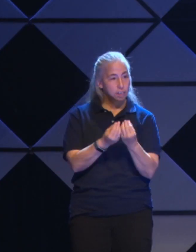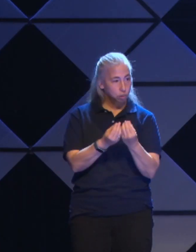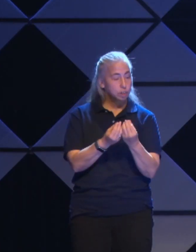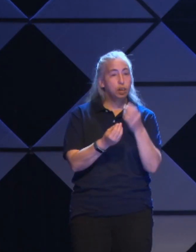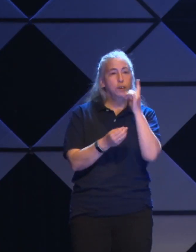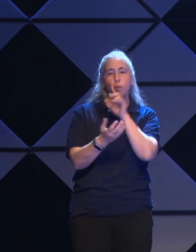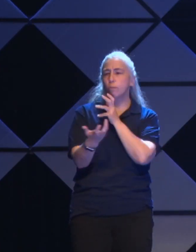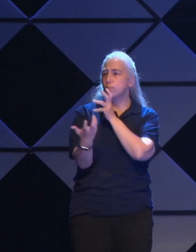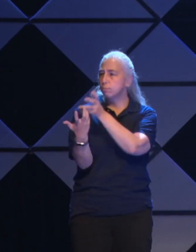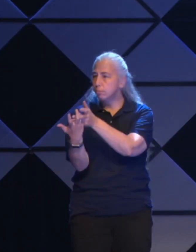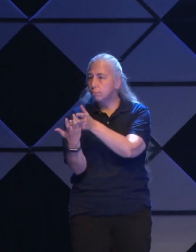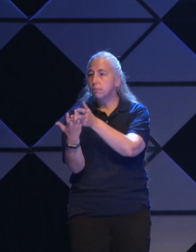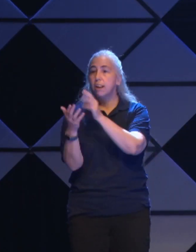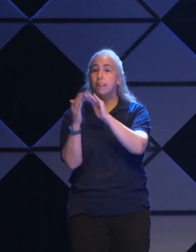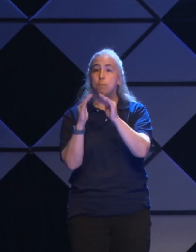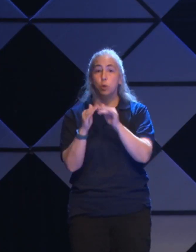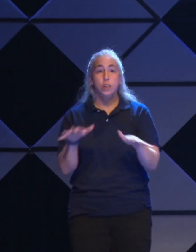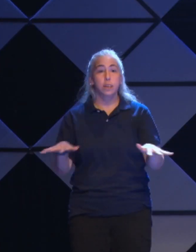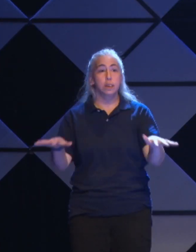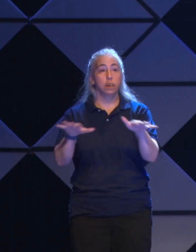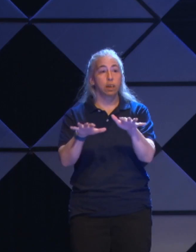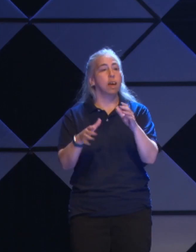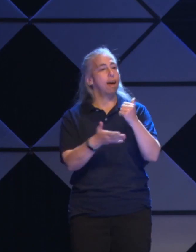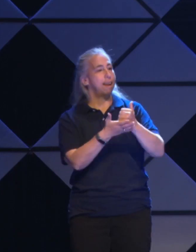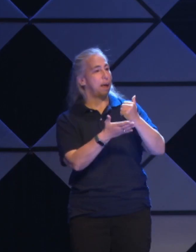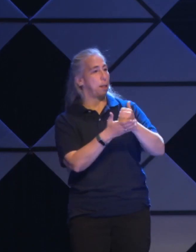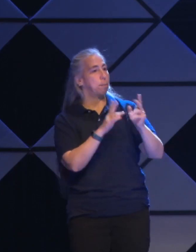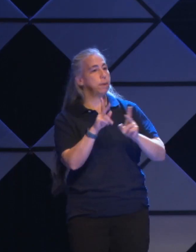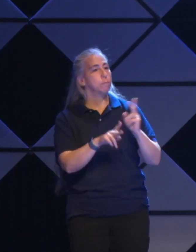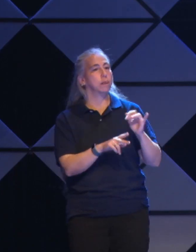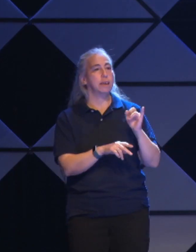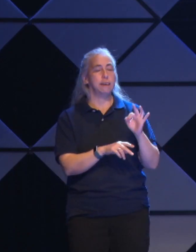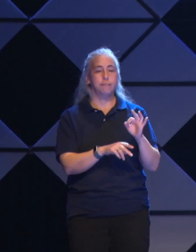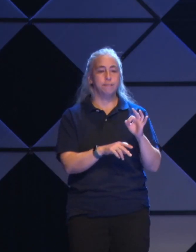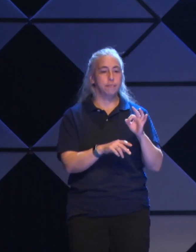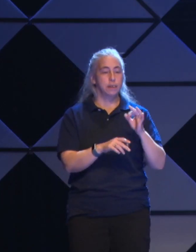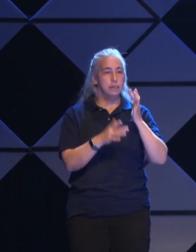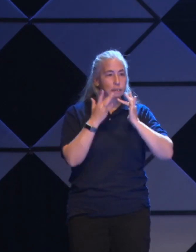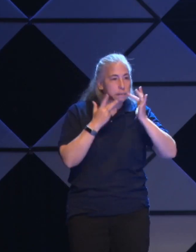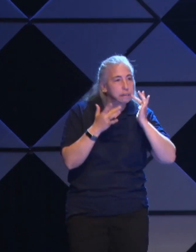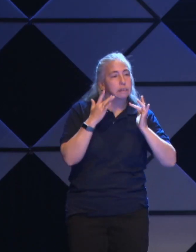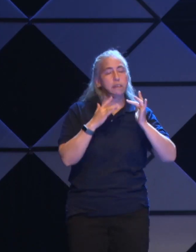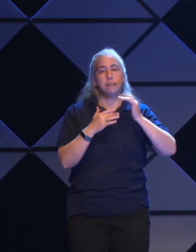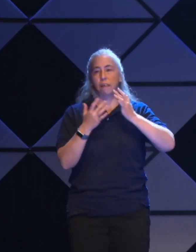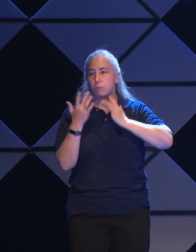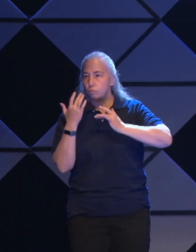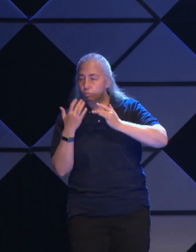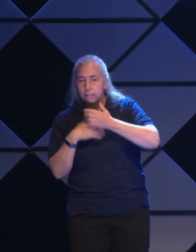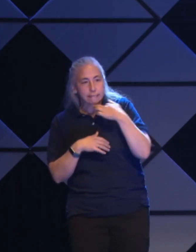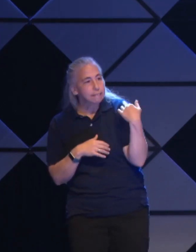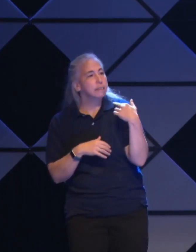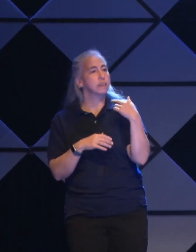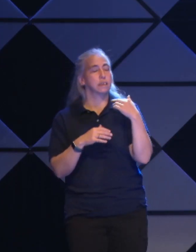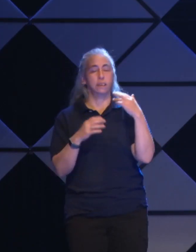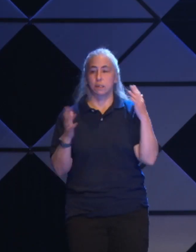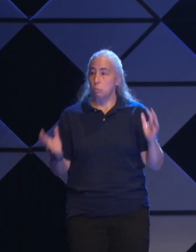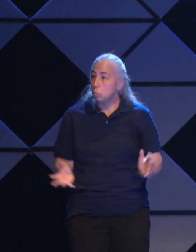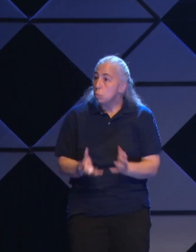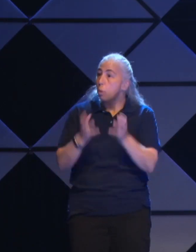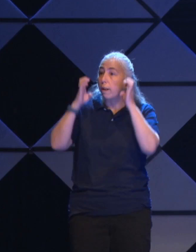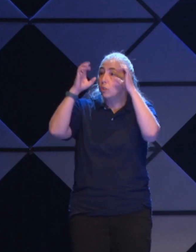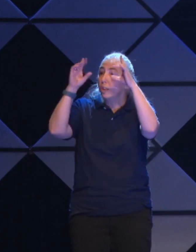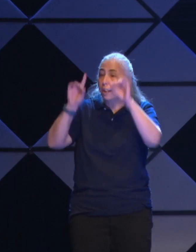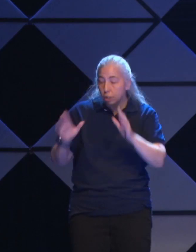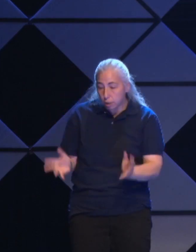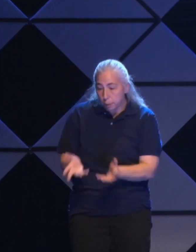engage community and help those that are at risk and those that are vulnerable, and promote education and focus